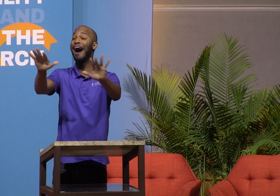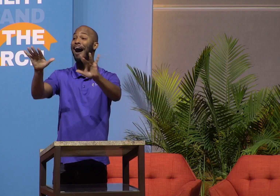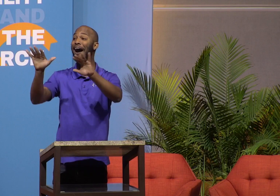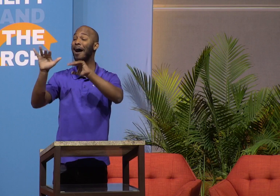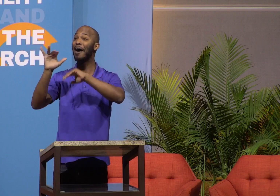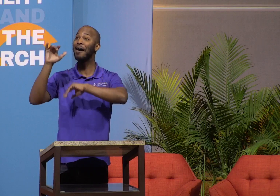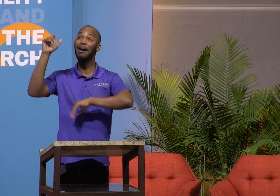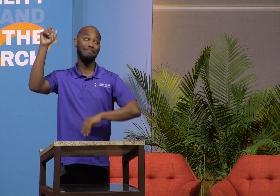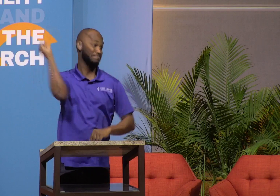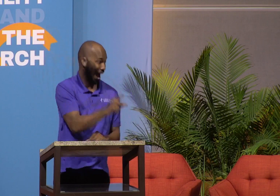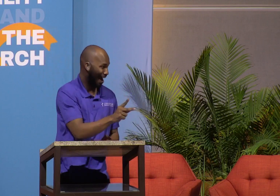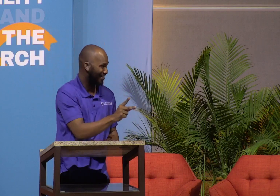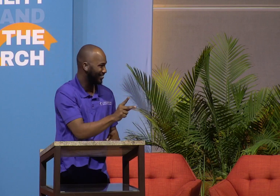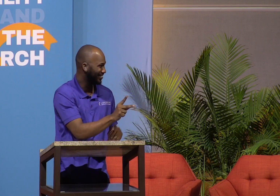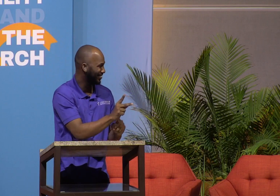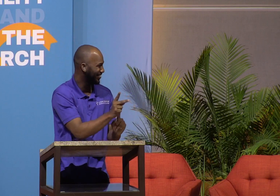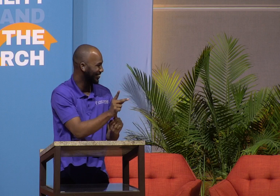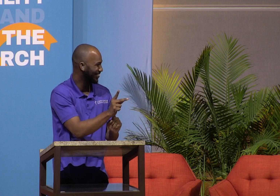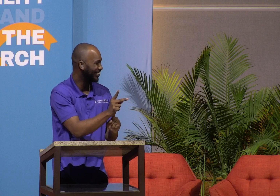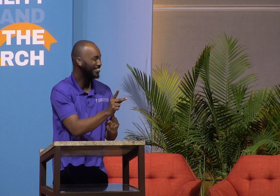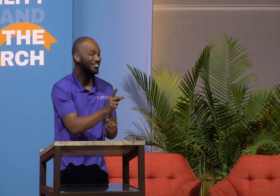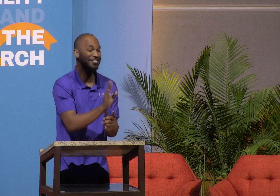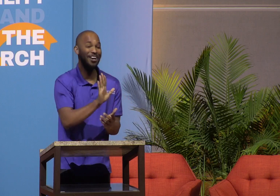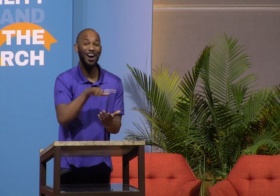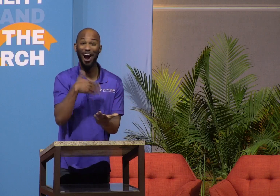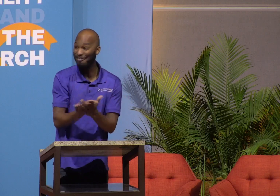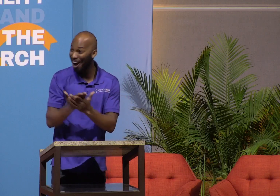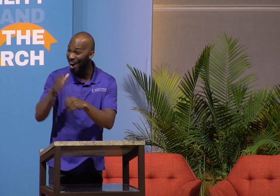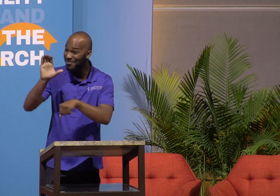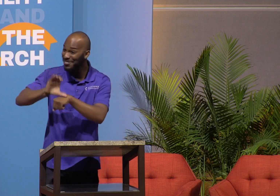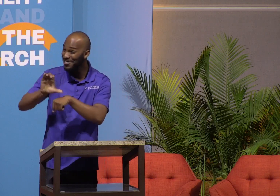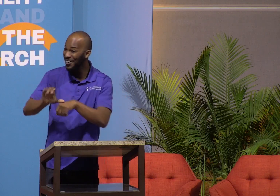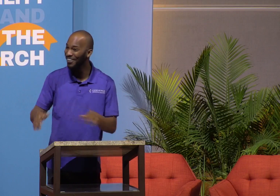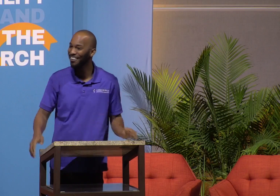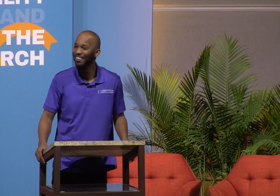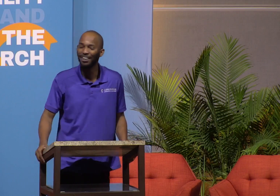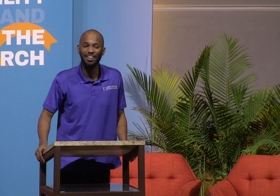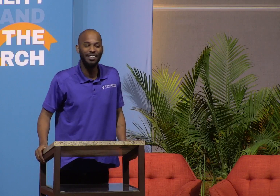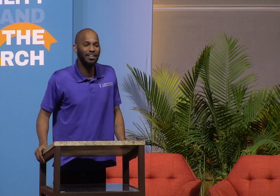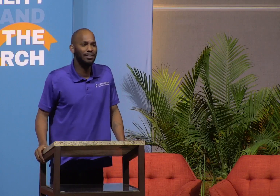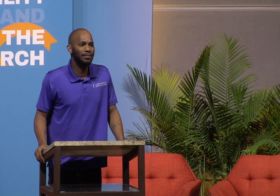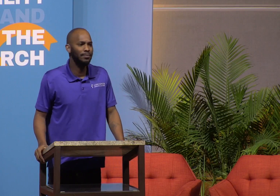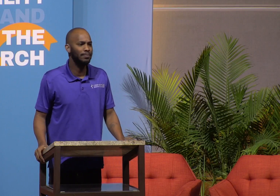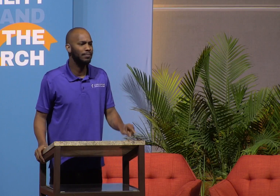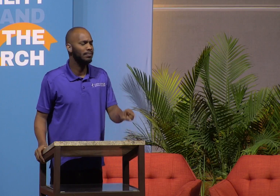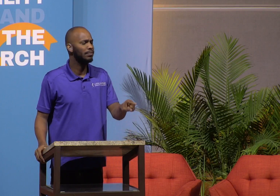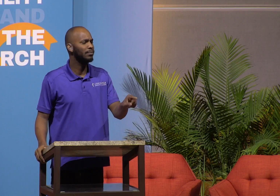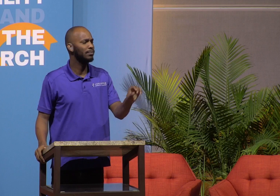So during college, we went home for Christmas break, and coming back, we went back to the church.